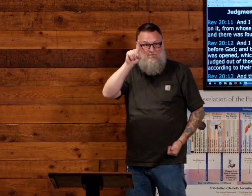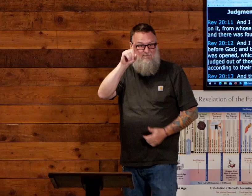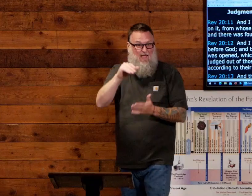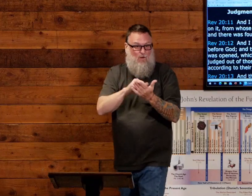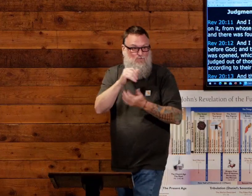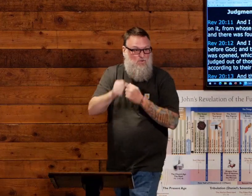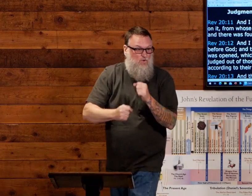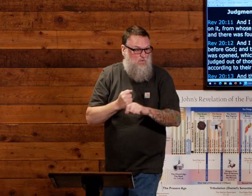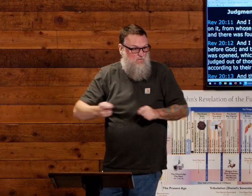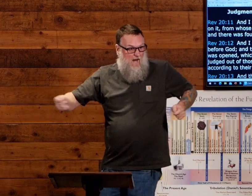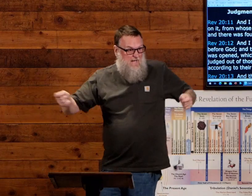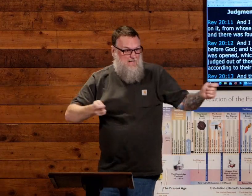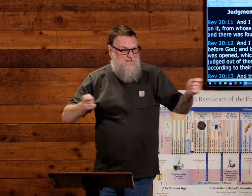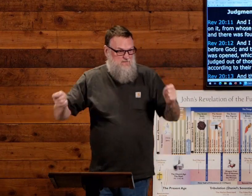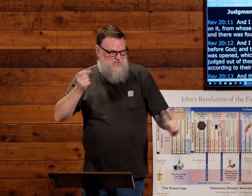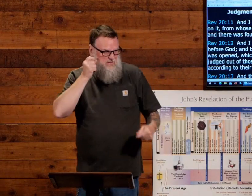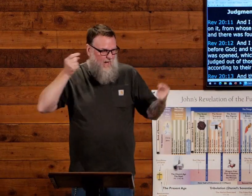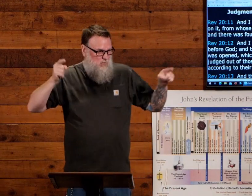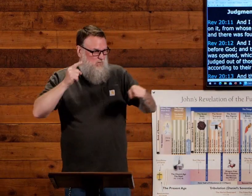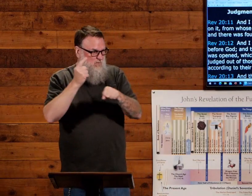remember the 1,000-year reign.